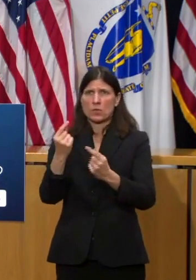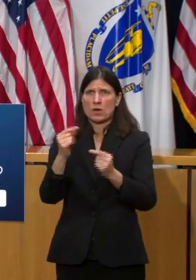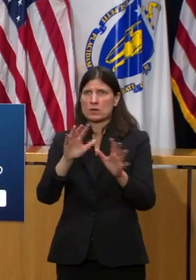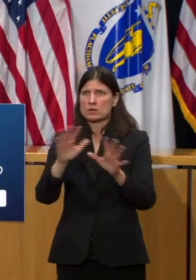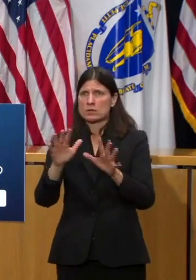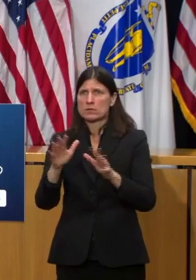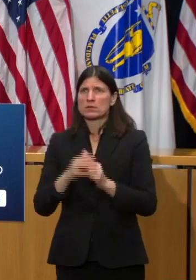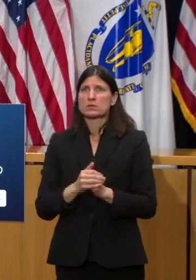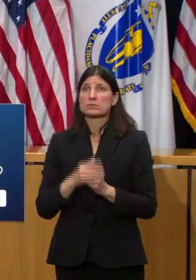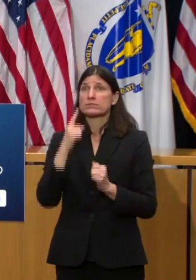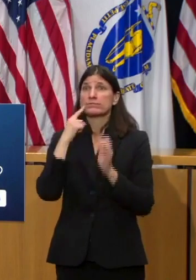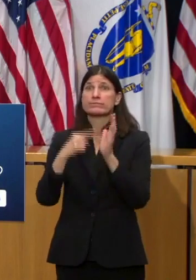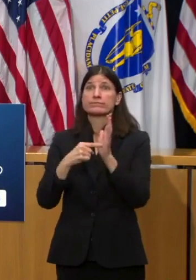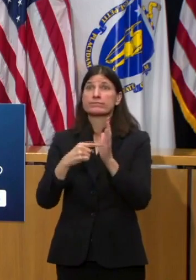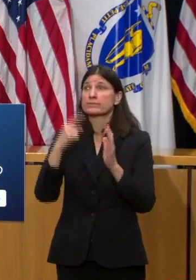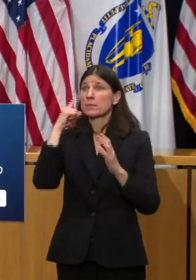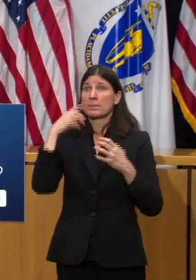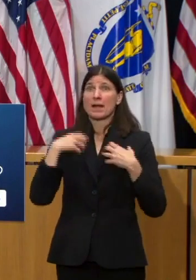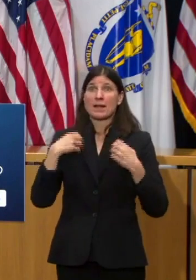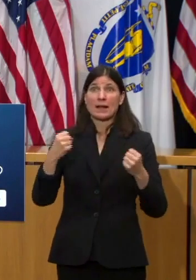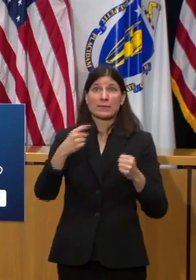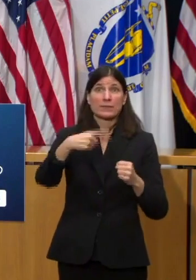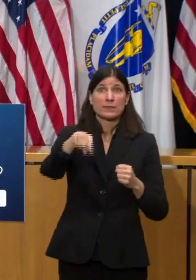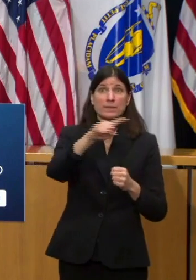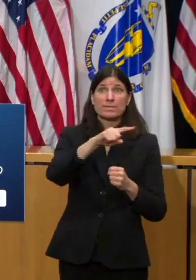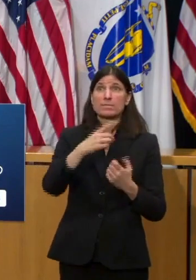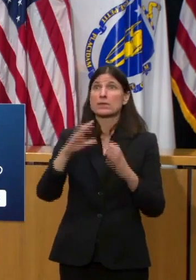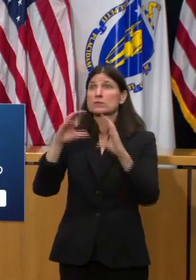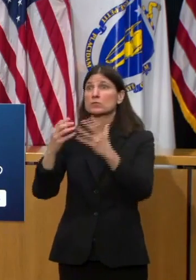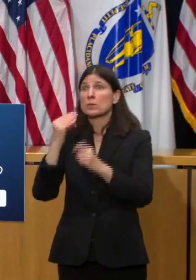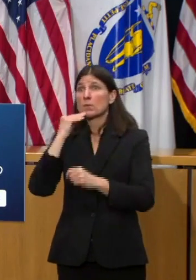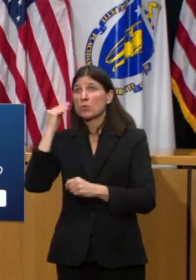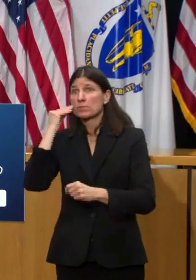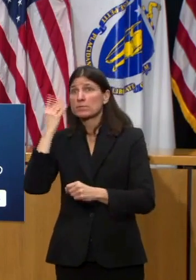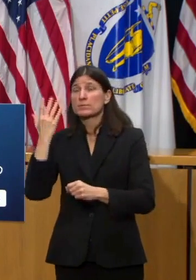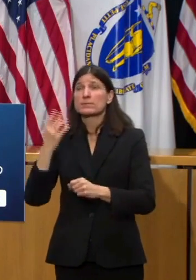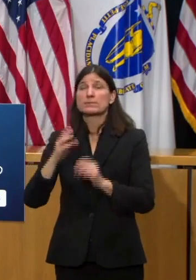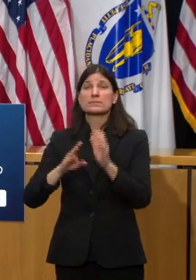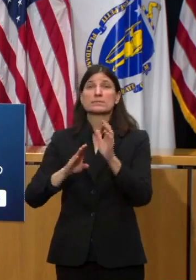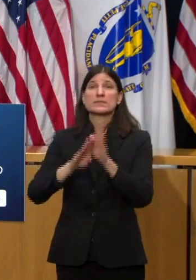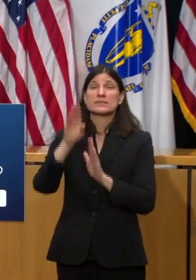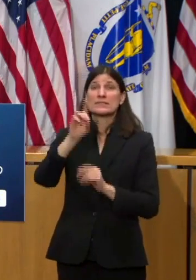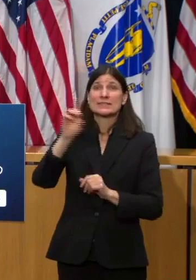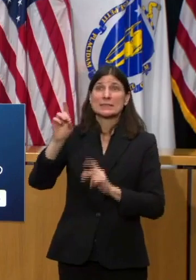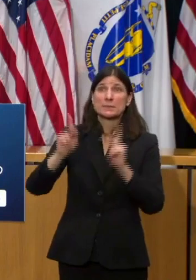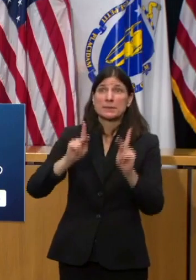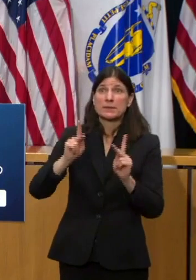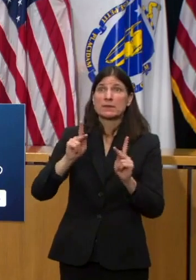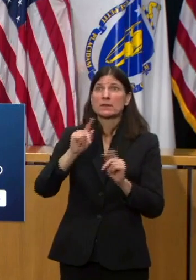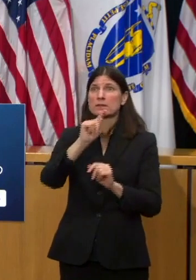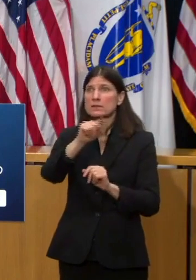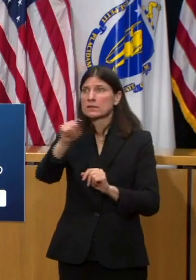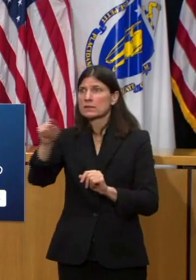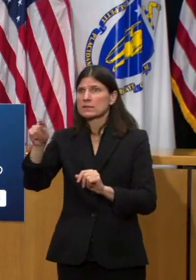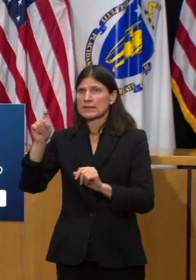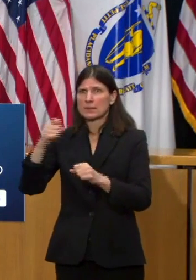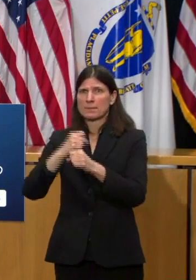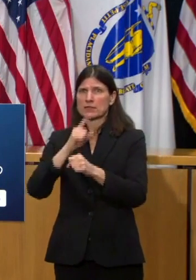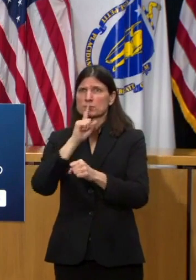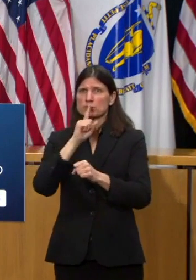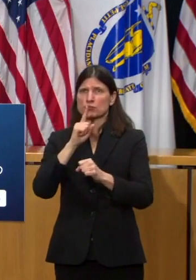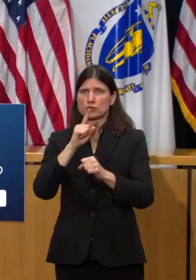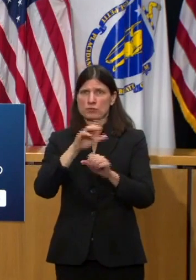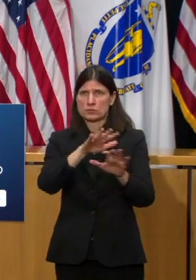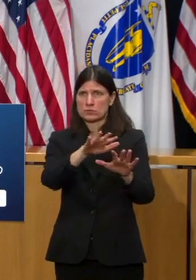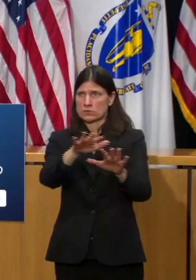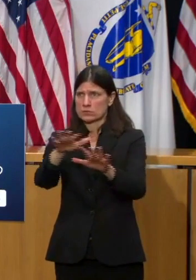here, and we could line them up from one end of this room to the other, and they would tell you why they were both